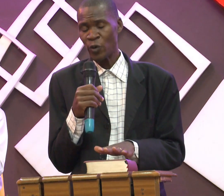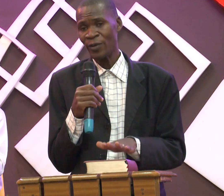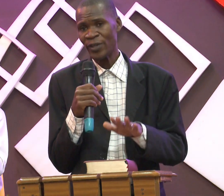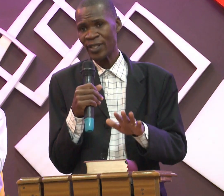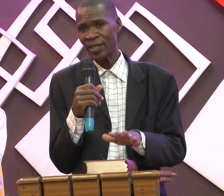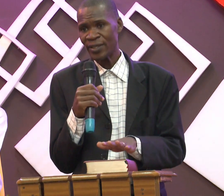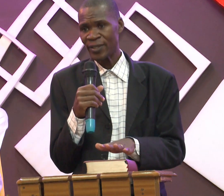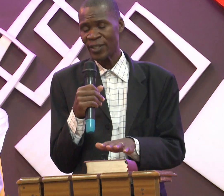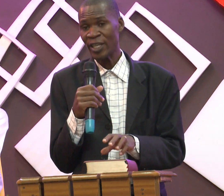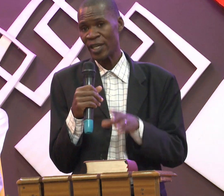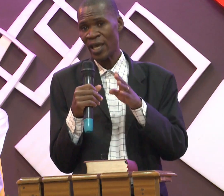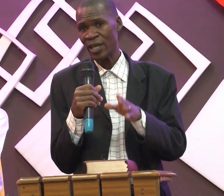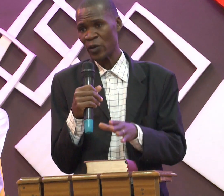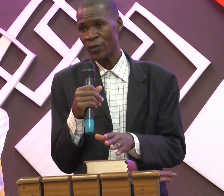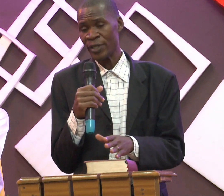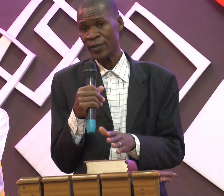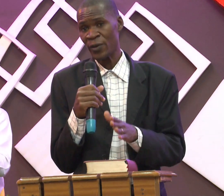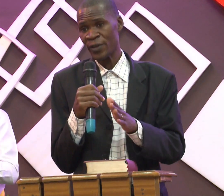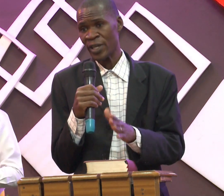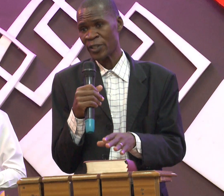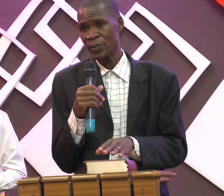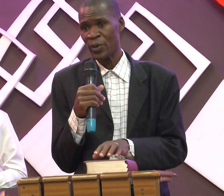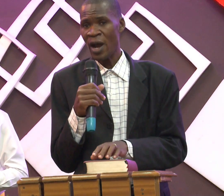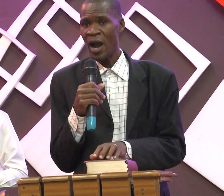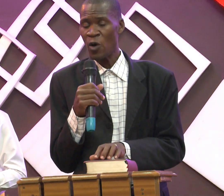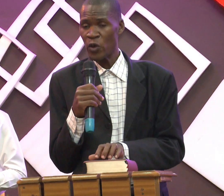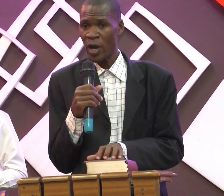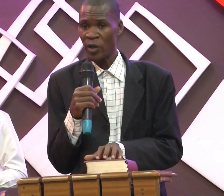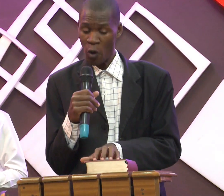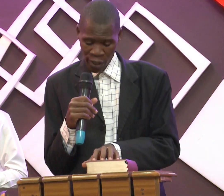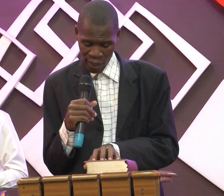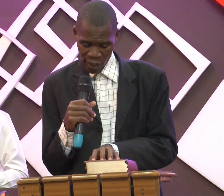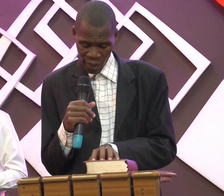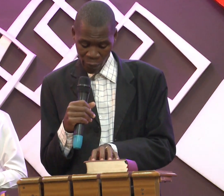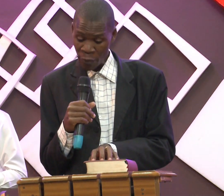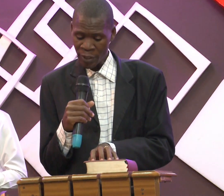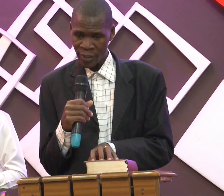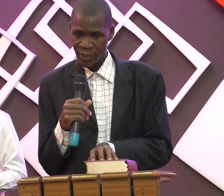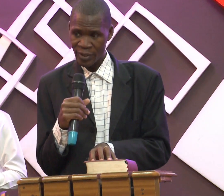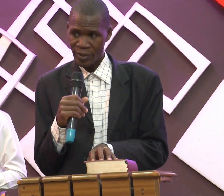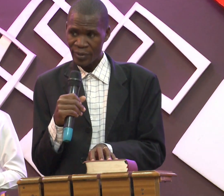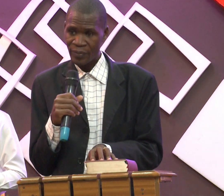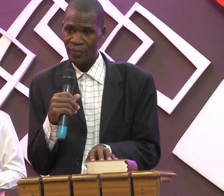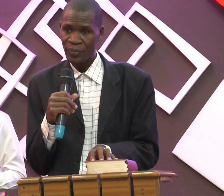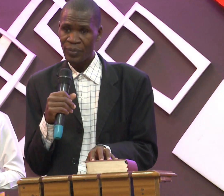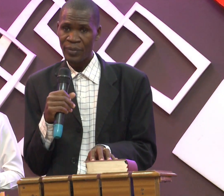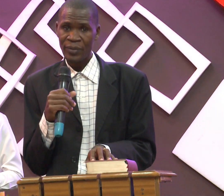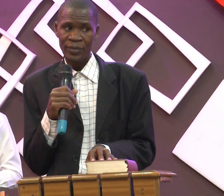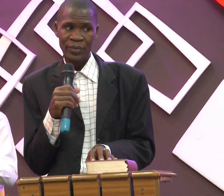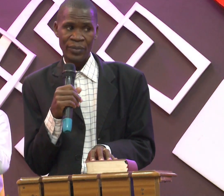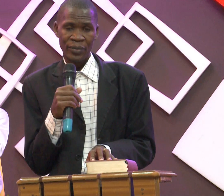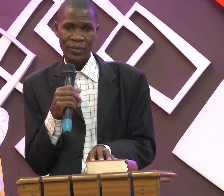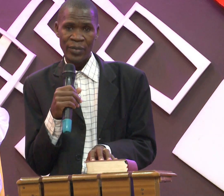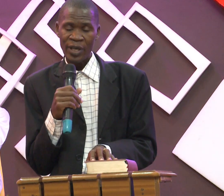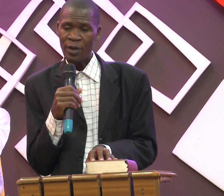I want to emphasize, still in line with the thing of leadership, how you can honor authority. Okusachitiwa mbukulembeze